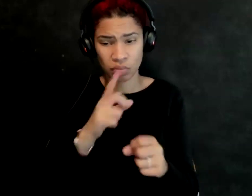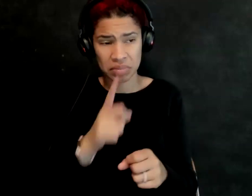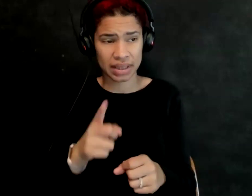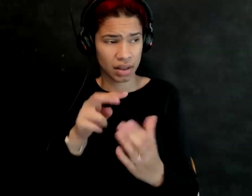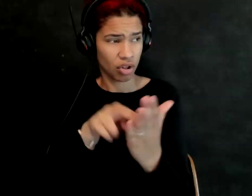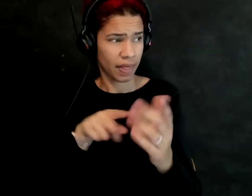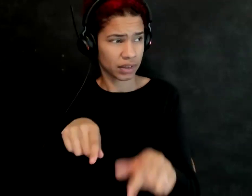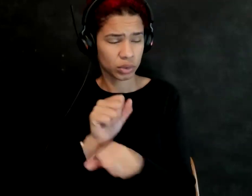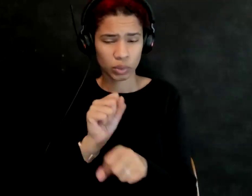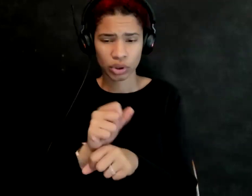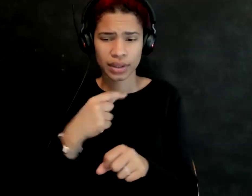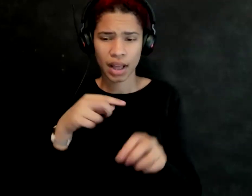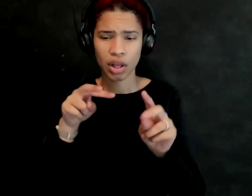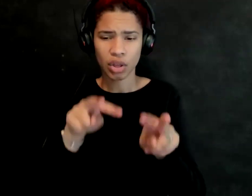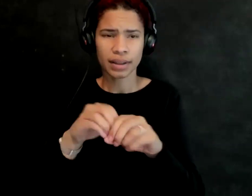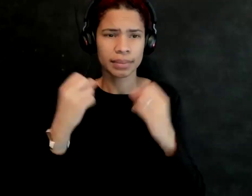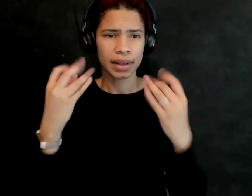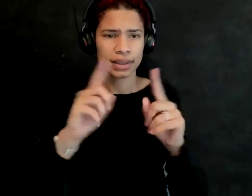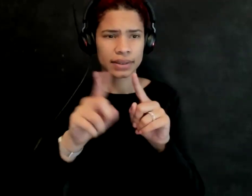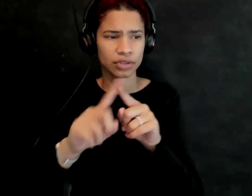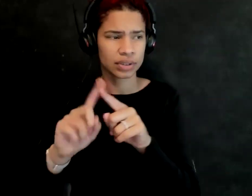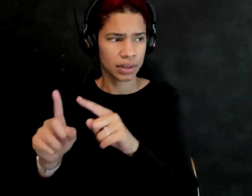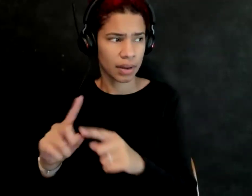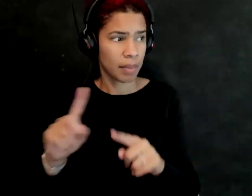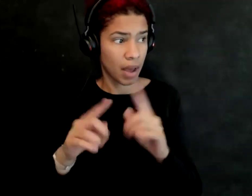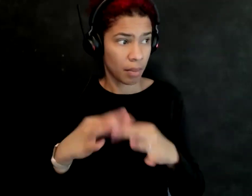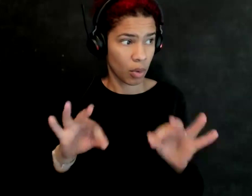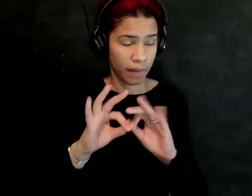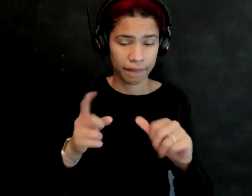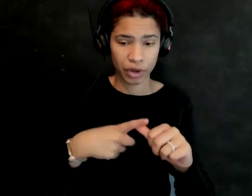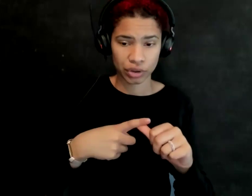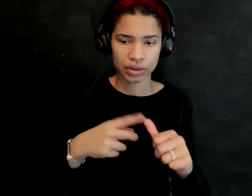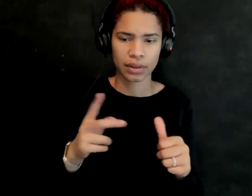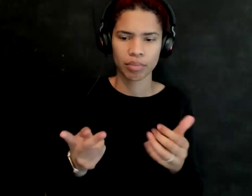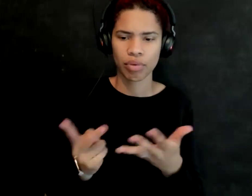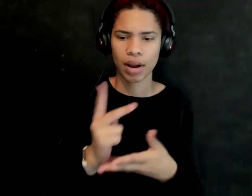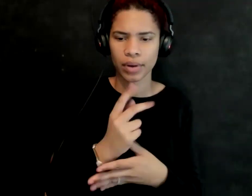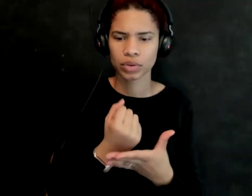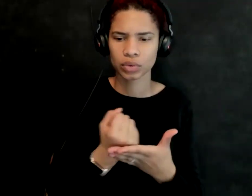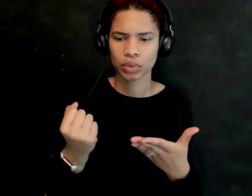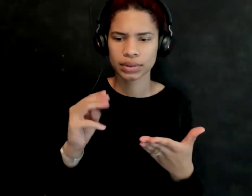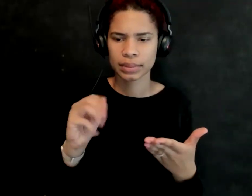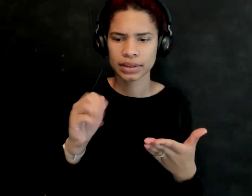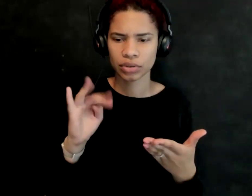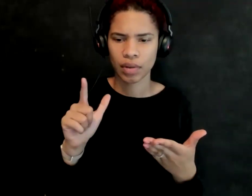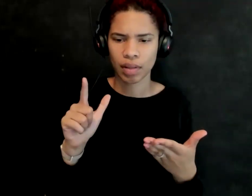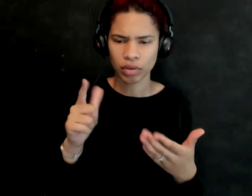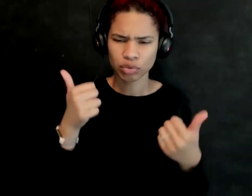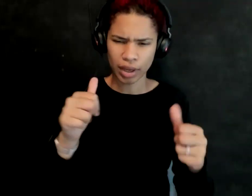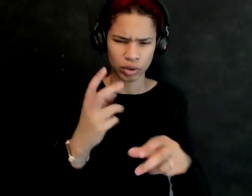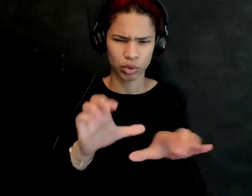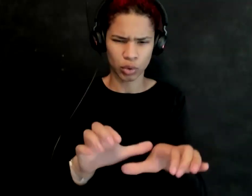is that the first thing you want to do is locate and verify the primary source material. So you're going to want to do that outside of the gaze of your students, just